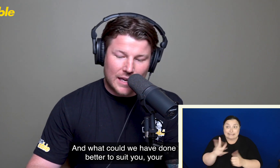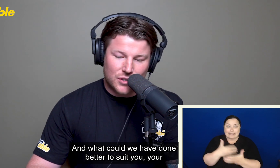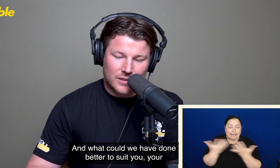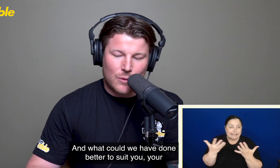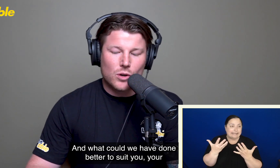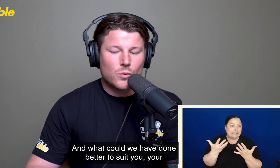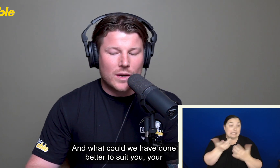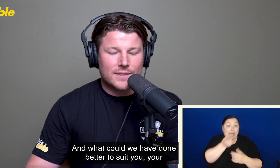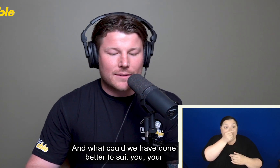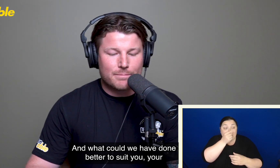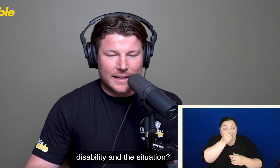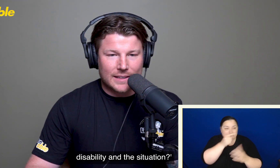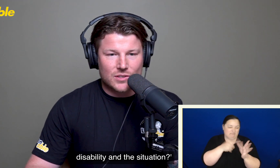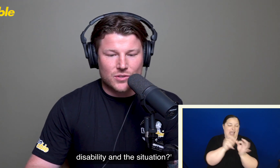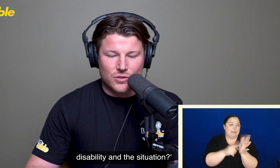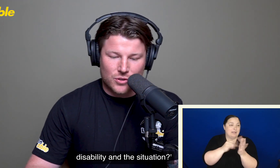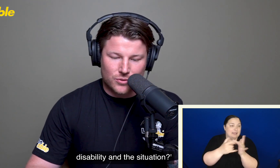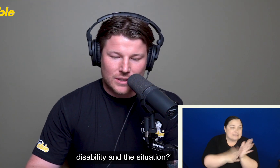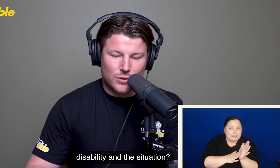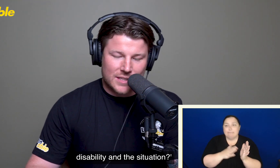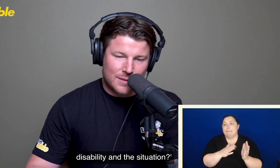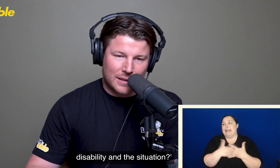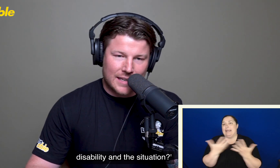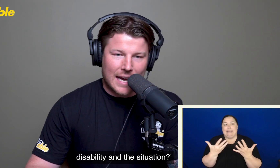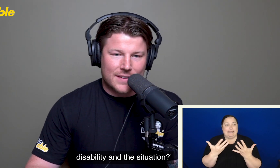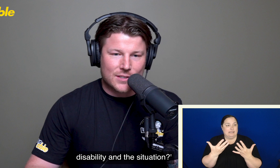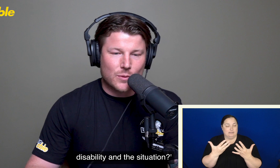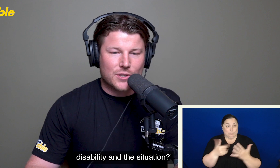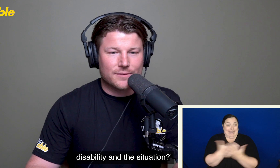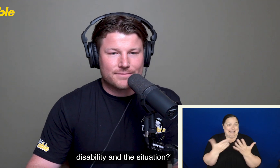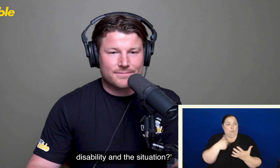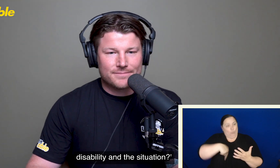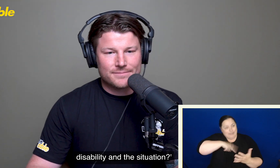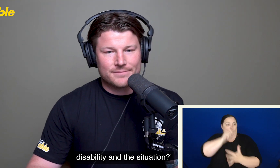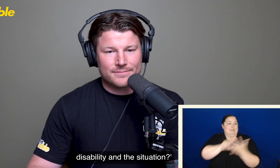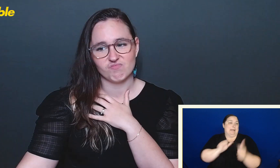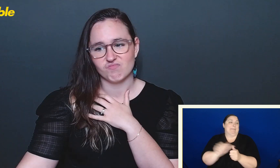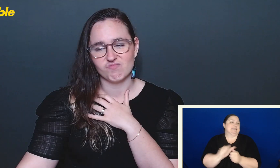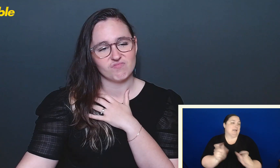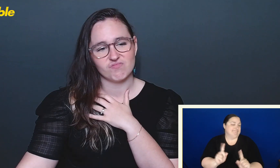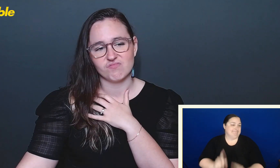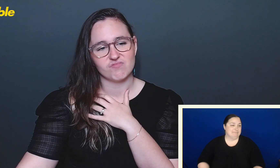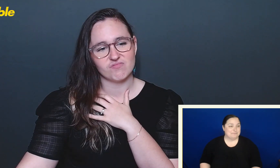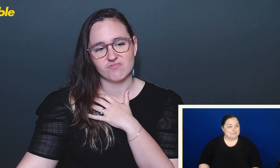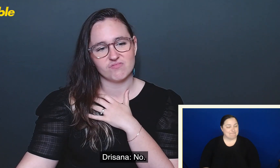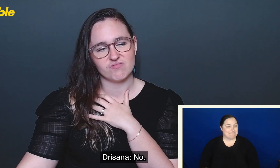our communication? And what could we have done better to suit you, your disability, and the situation?